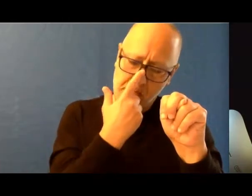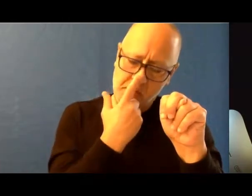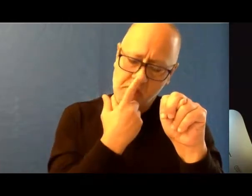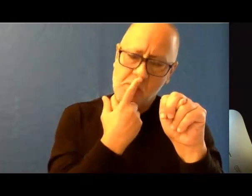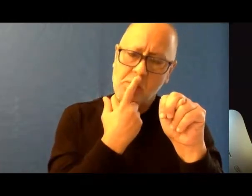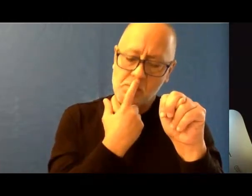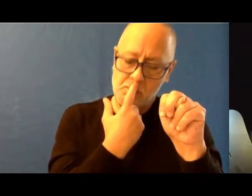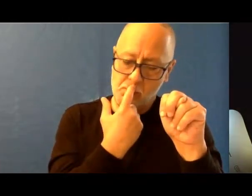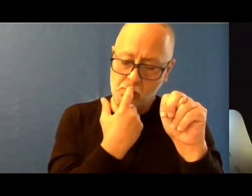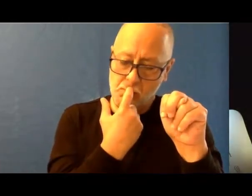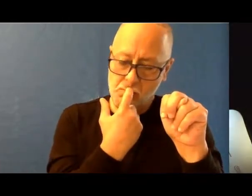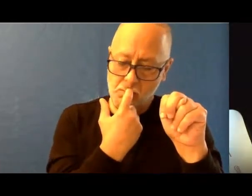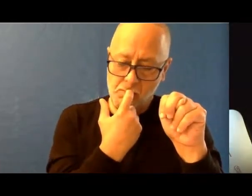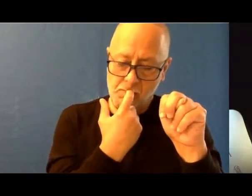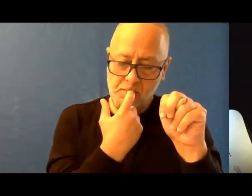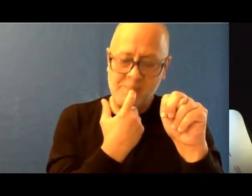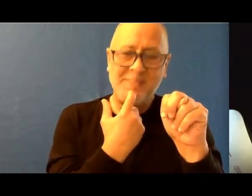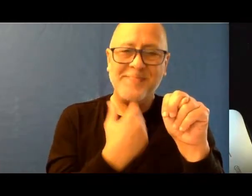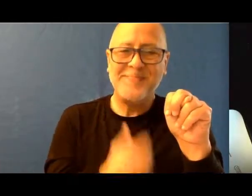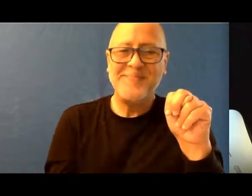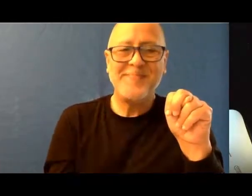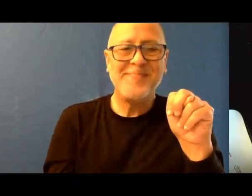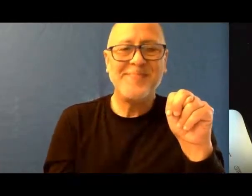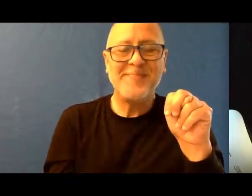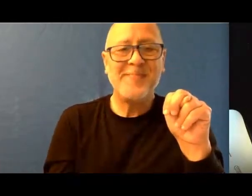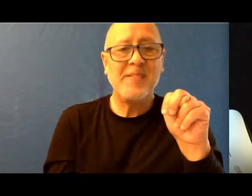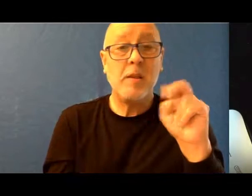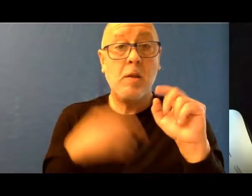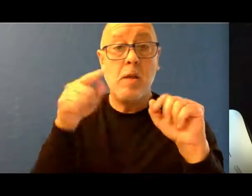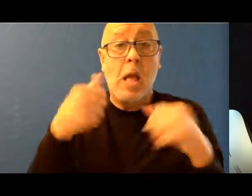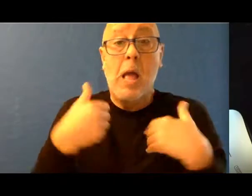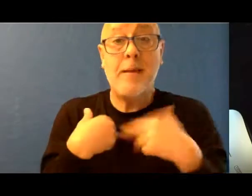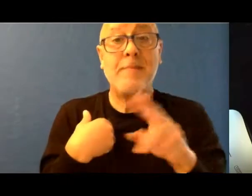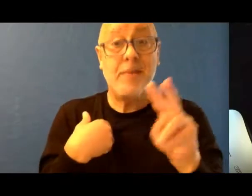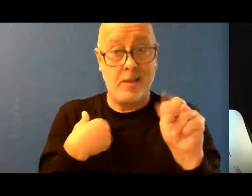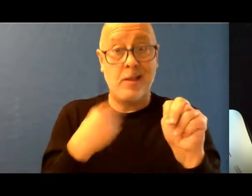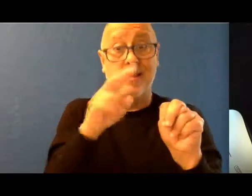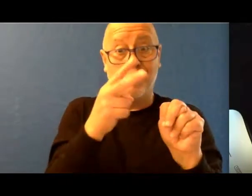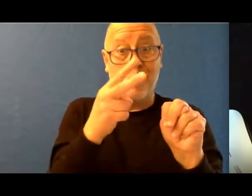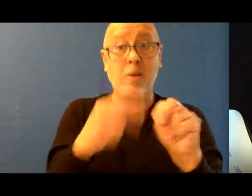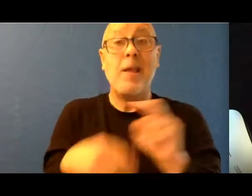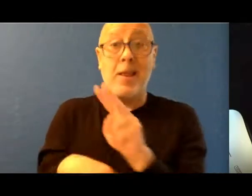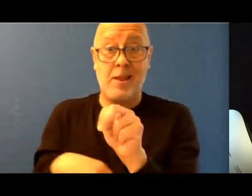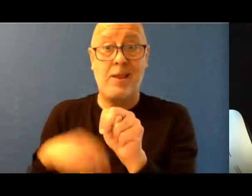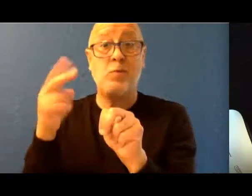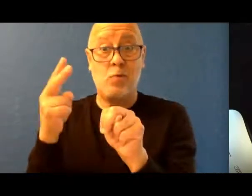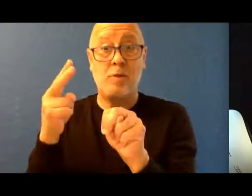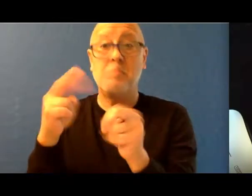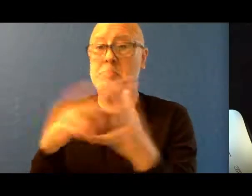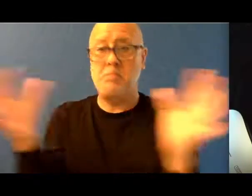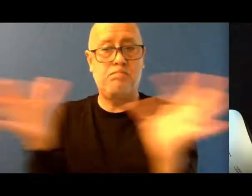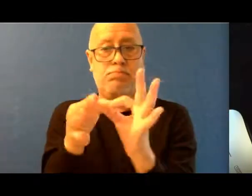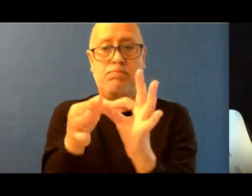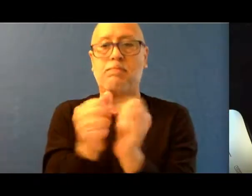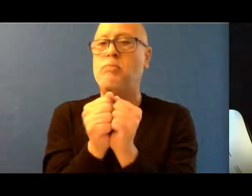let me try to use it round this time. I'm going to see I have an n squared and an n squared, which means I can add the